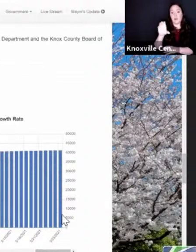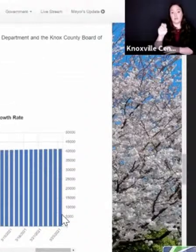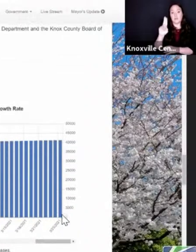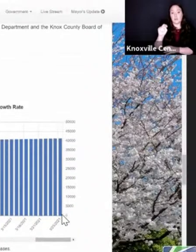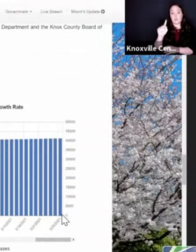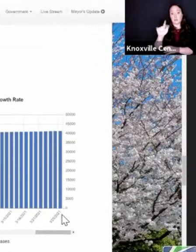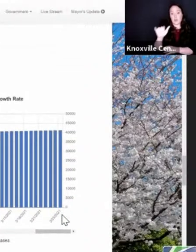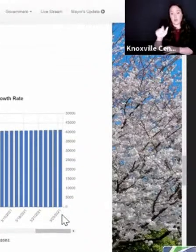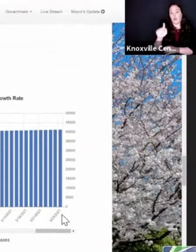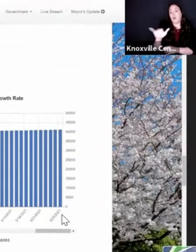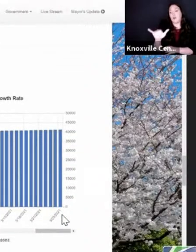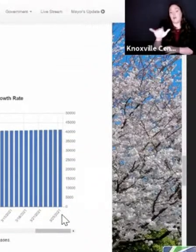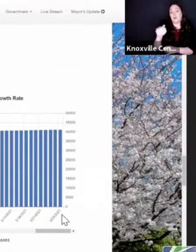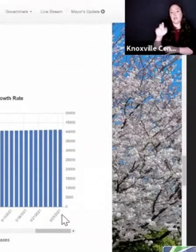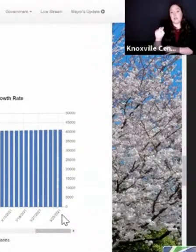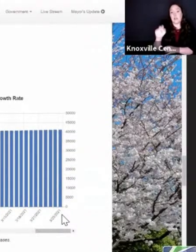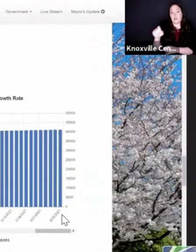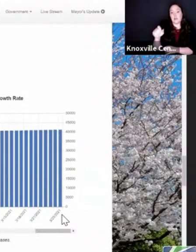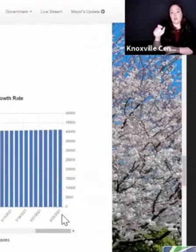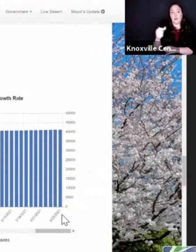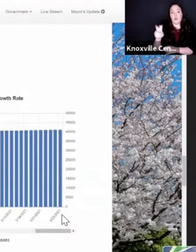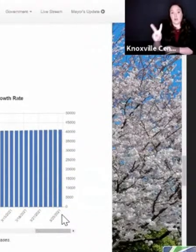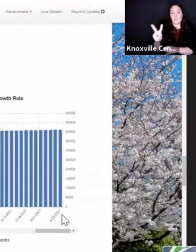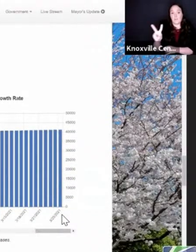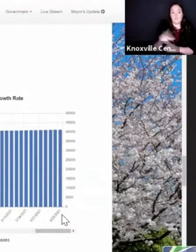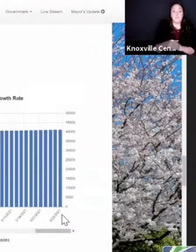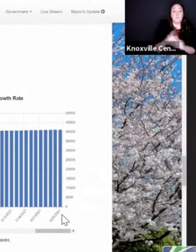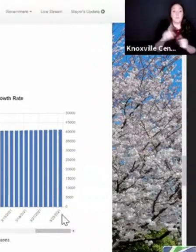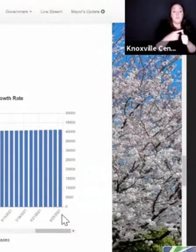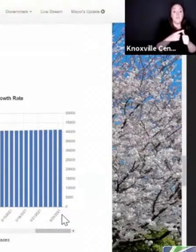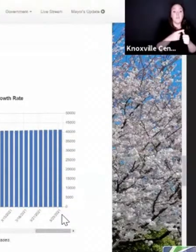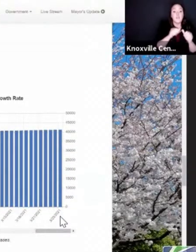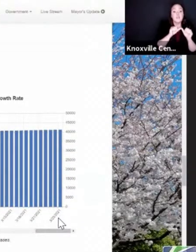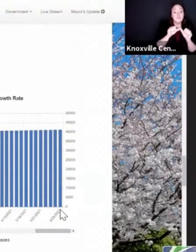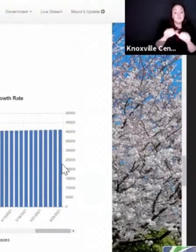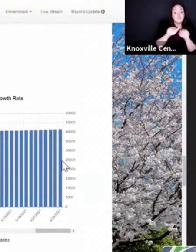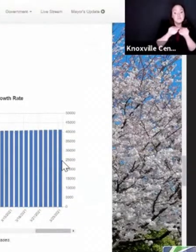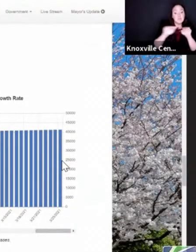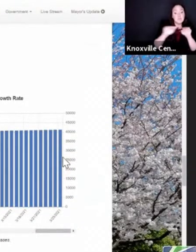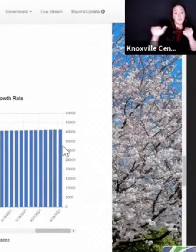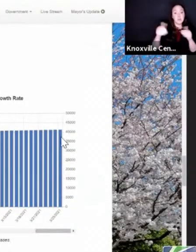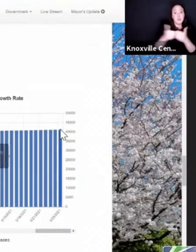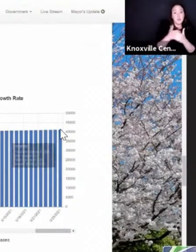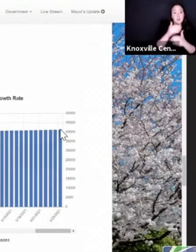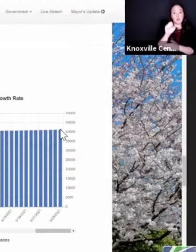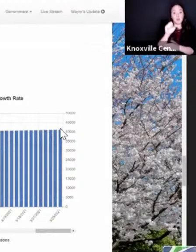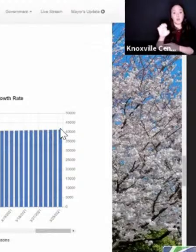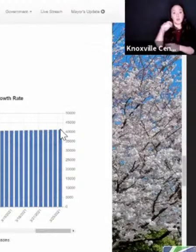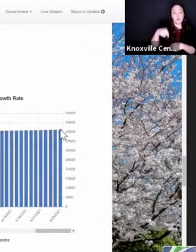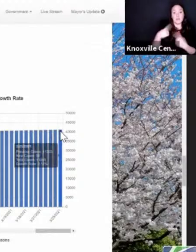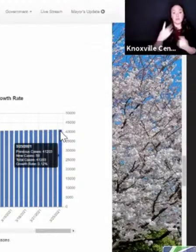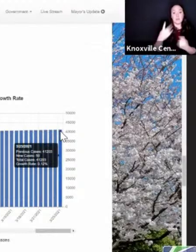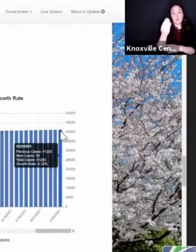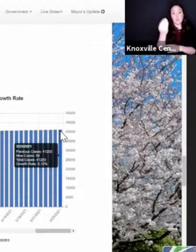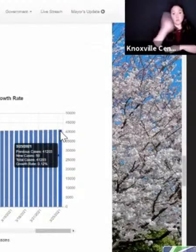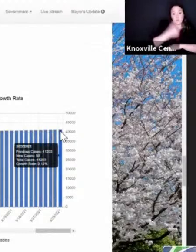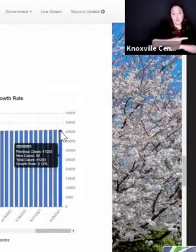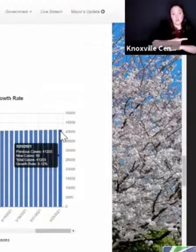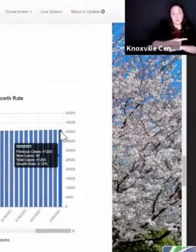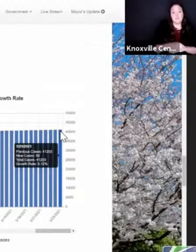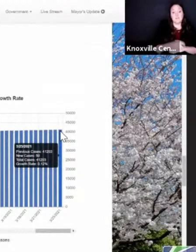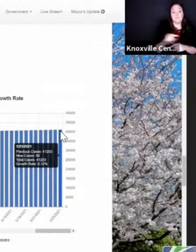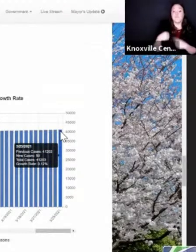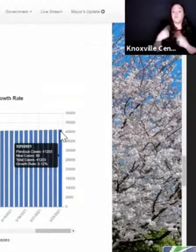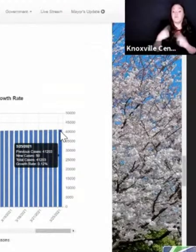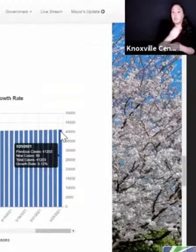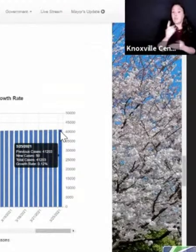covid.knoxcountytn.gov. The first benchmark, sustained reduction or stability in new cases for 14 days. For this past